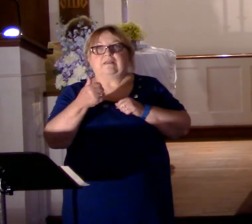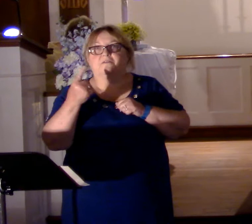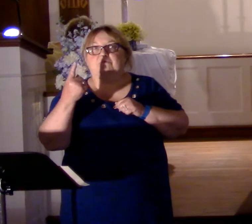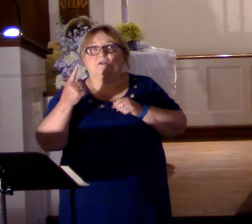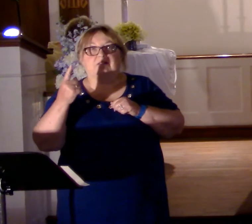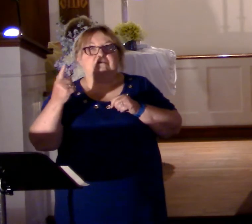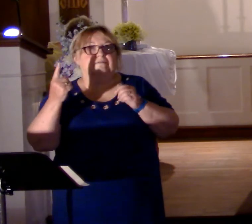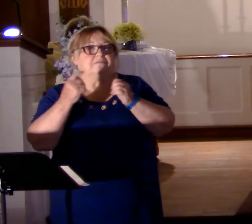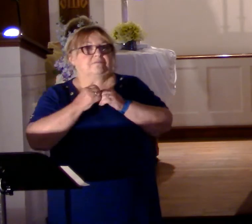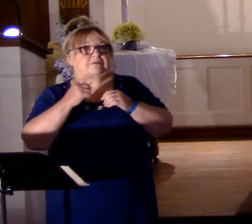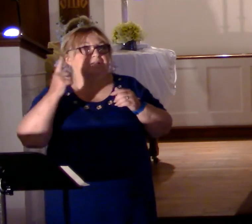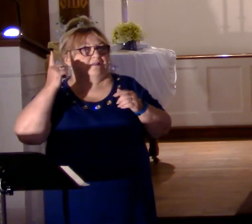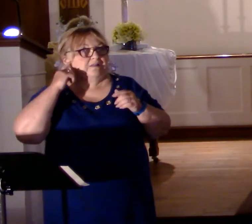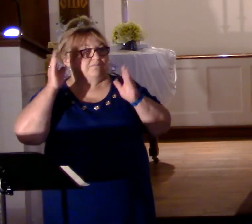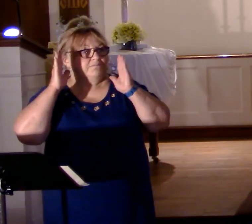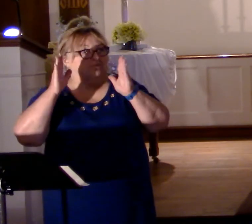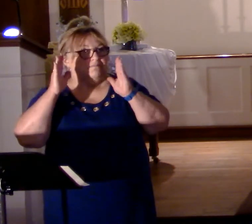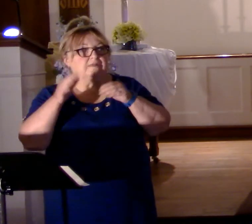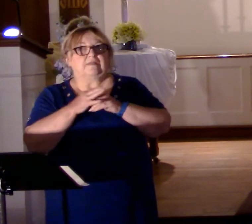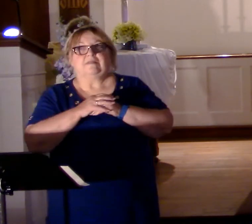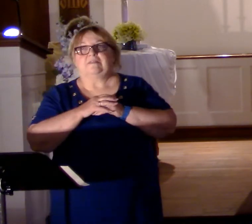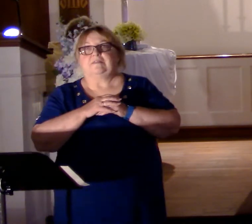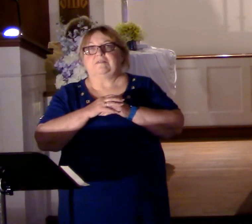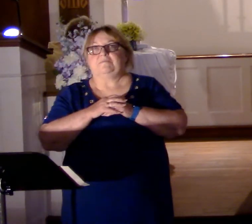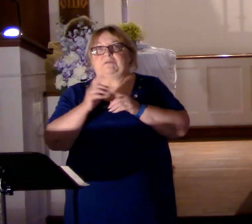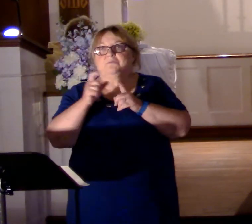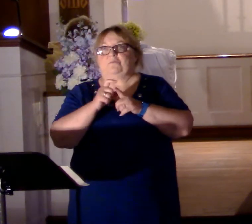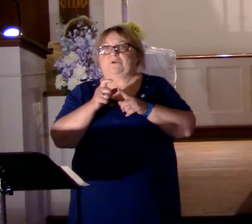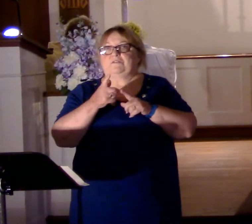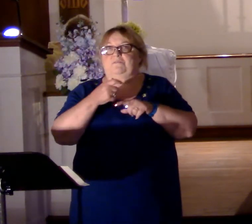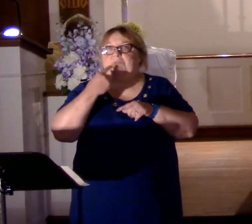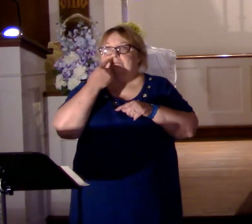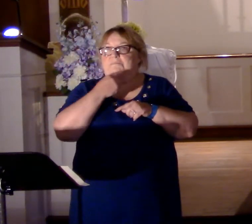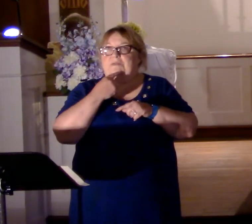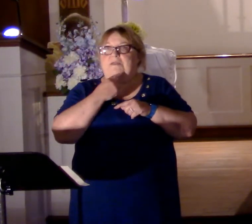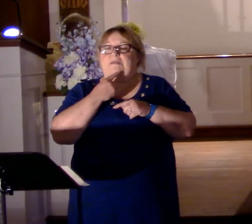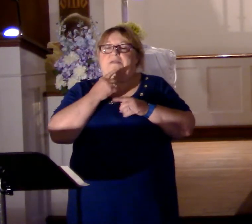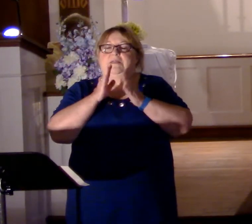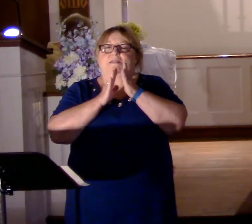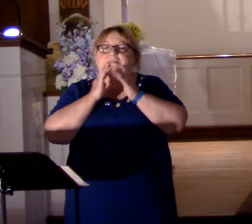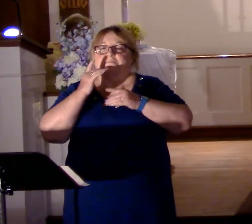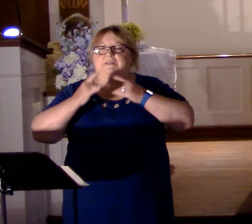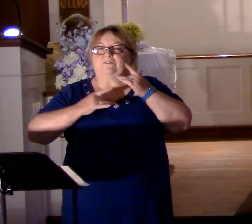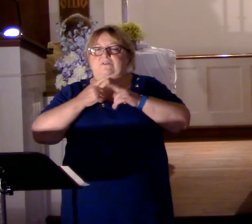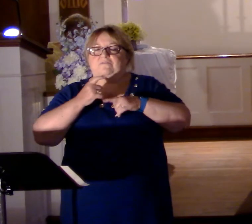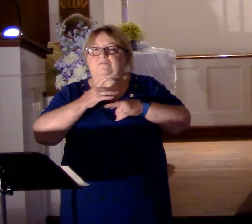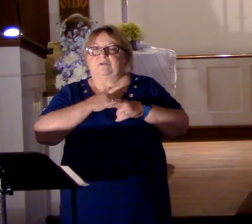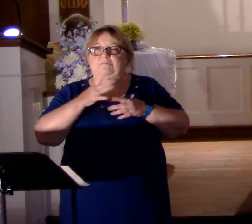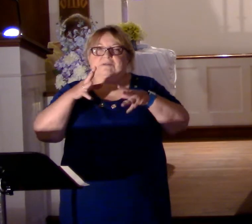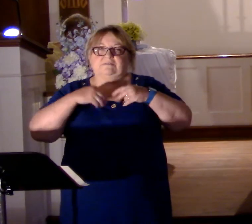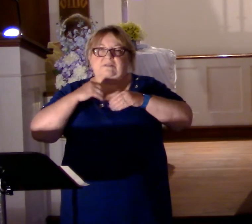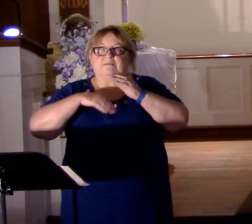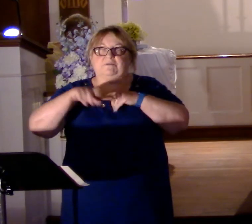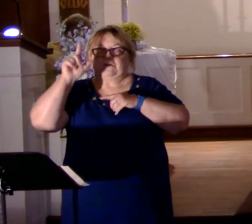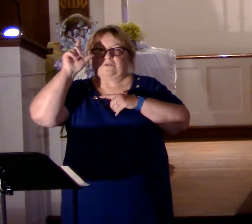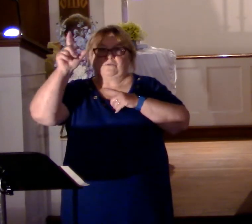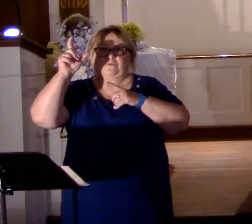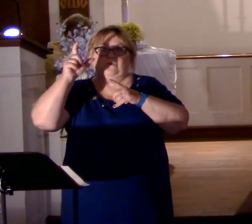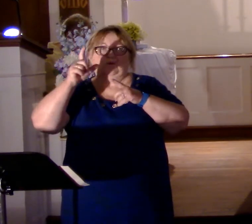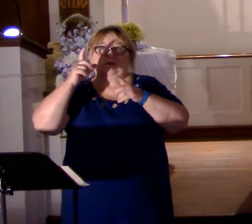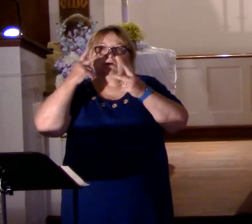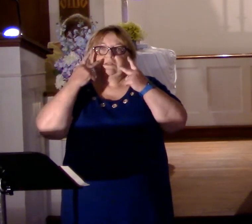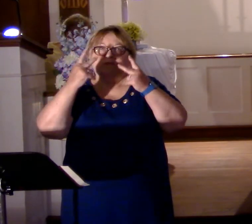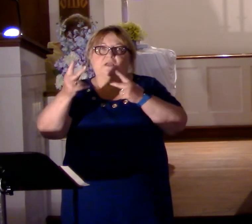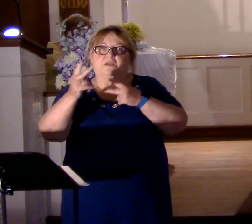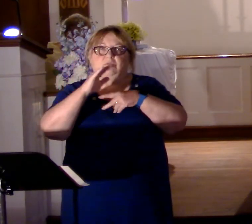with ears listen. May the words of my mouth and the meditations of my heart be acceptable in thy sight,